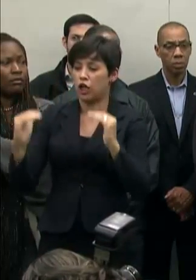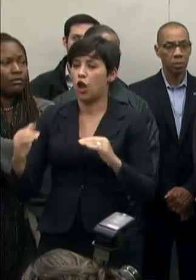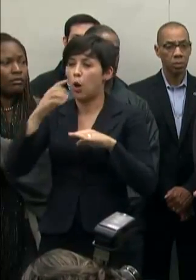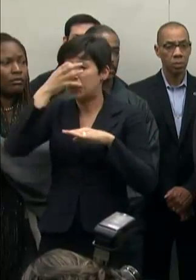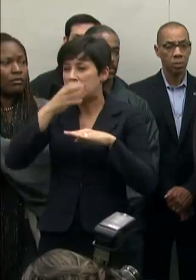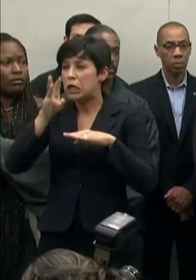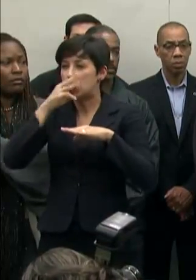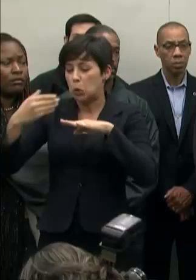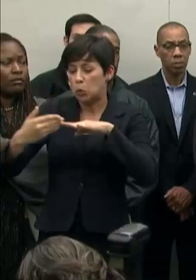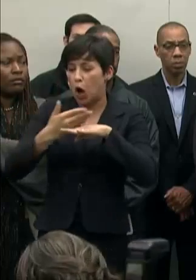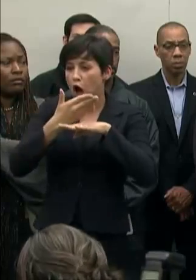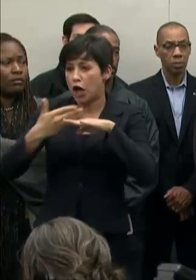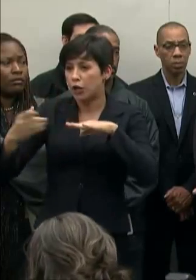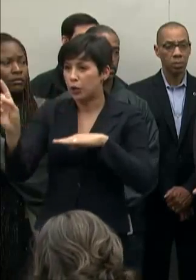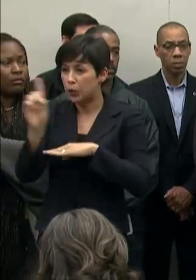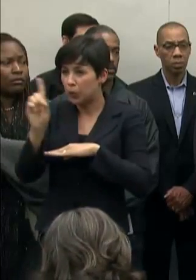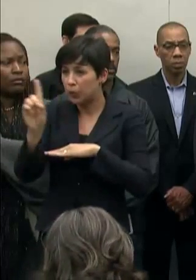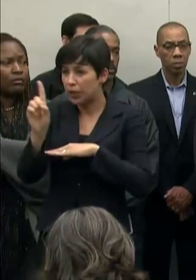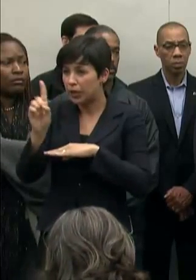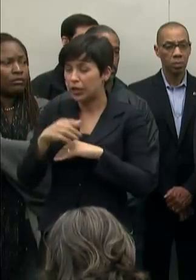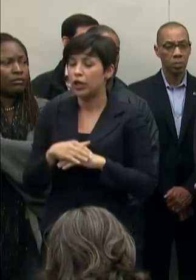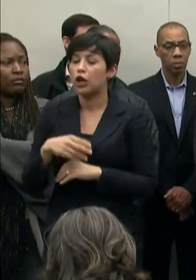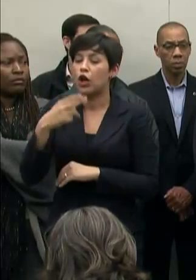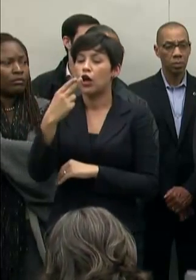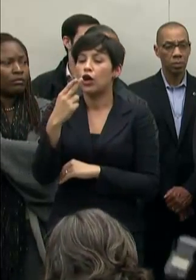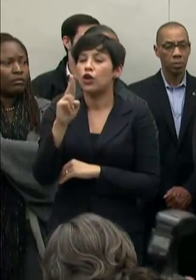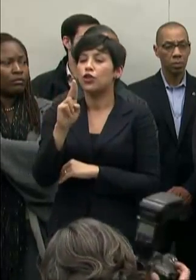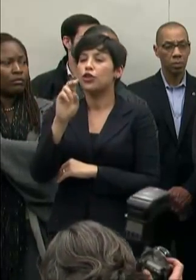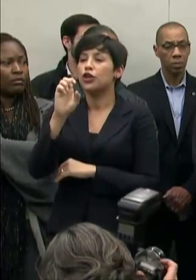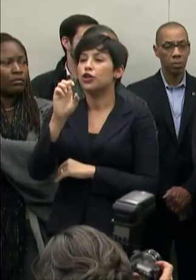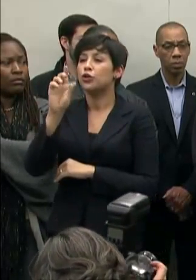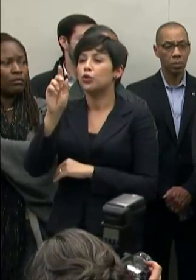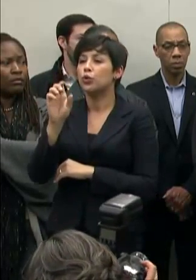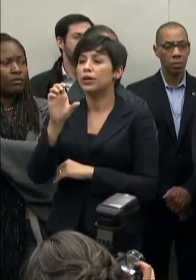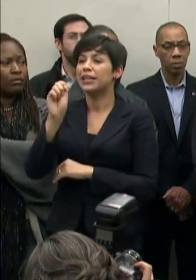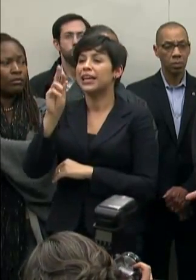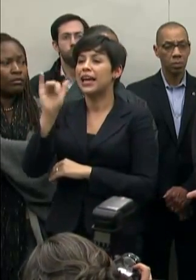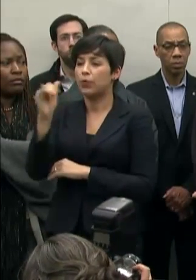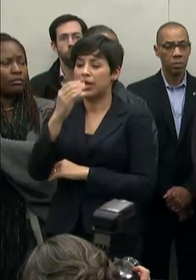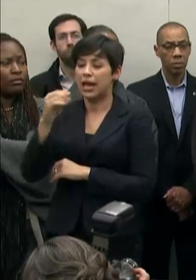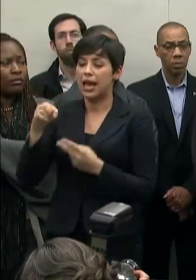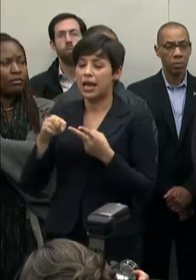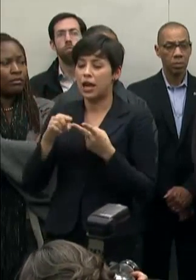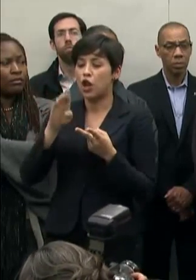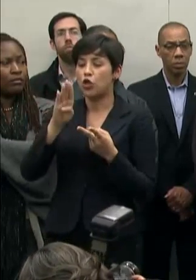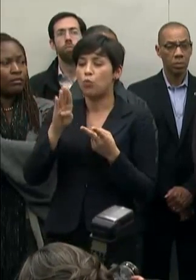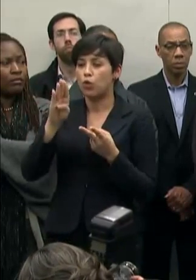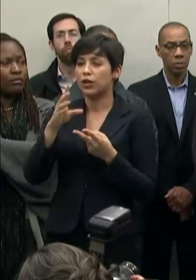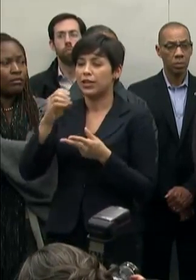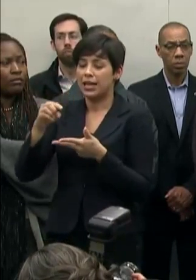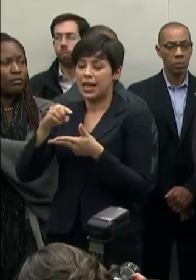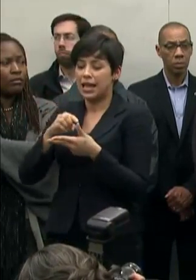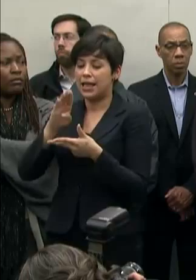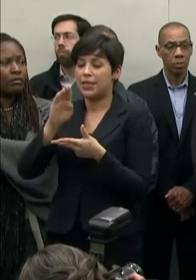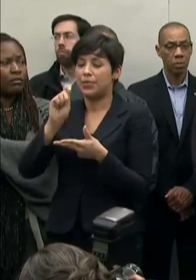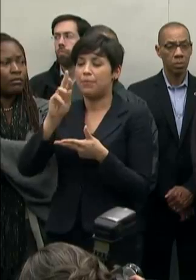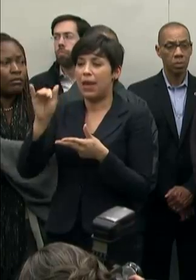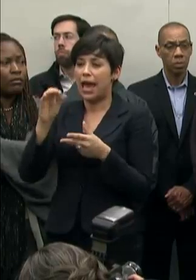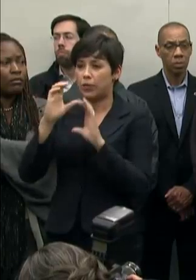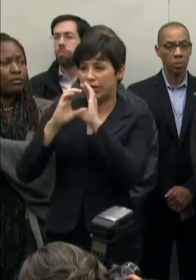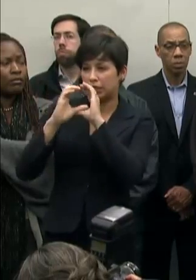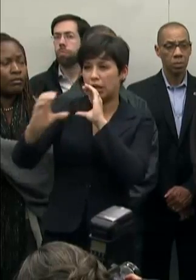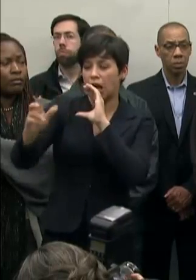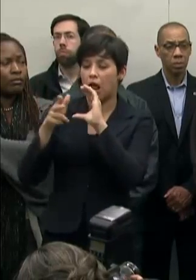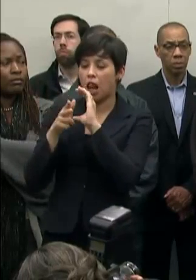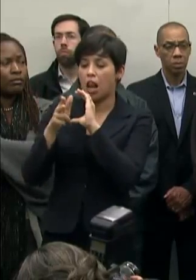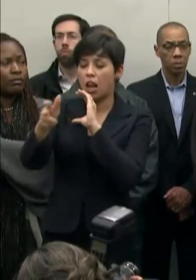the water at the entrance is the Hugh Carey Brooklyn Battery Tunnel, and we'll keep an eye on it. But the other